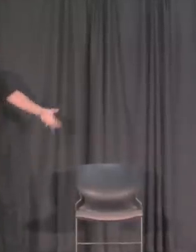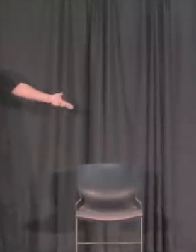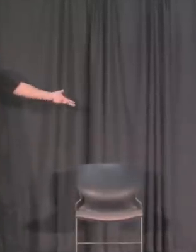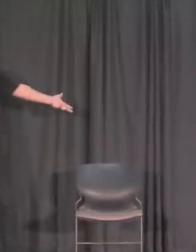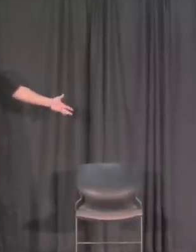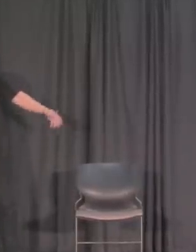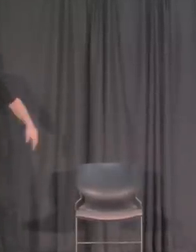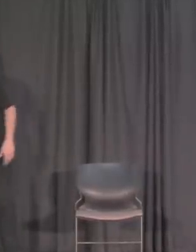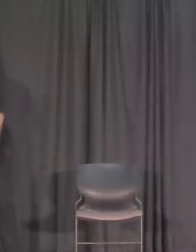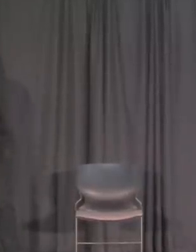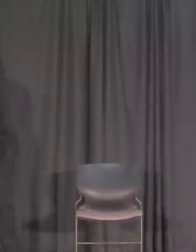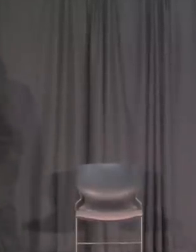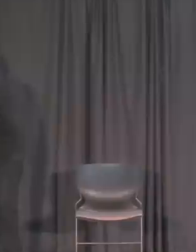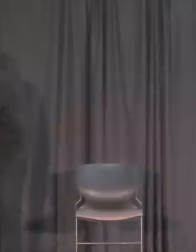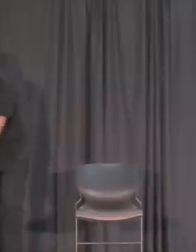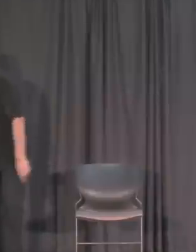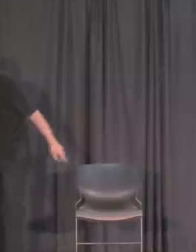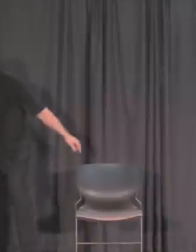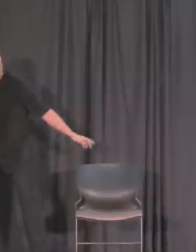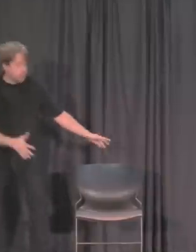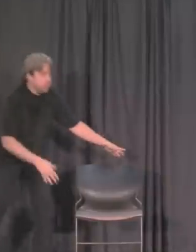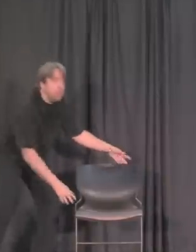lights are on." Well, that makes sense.